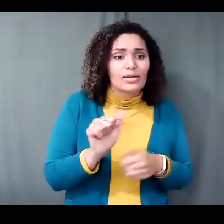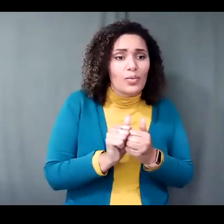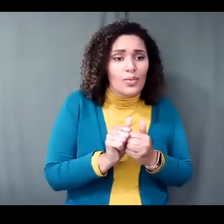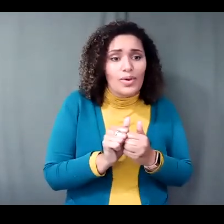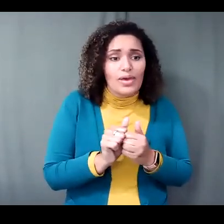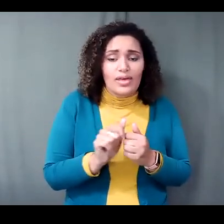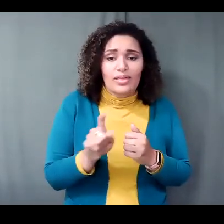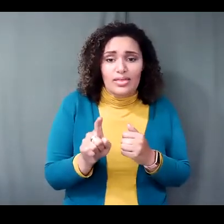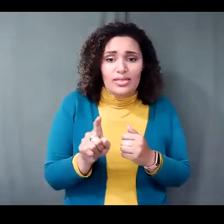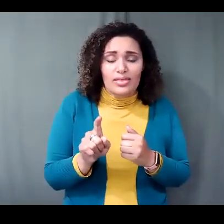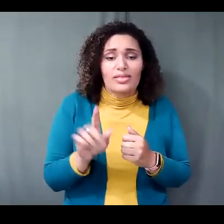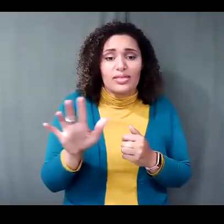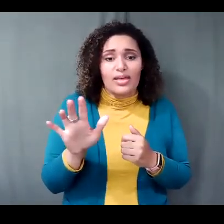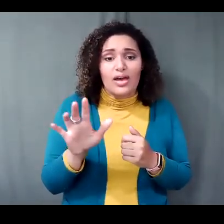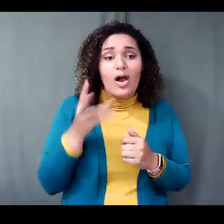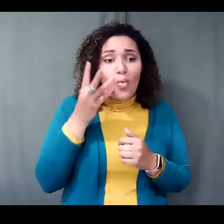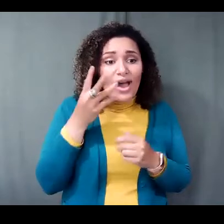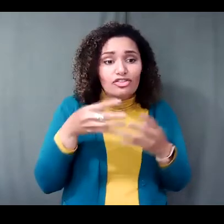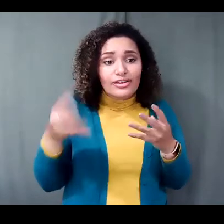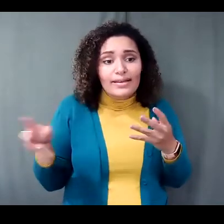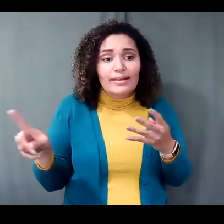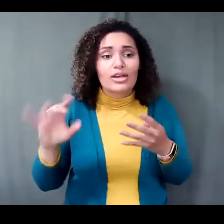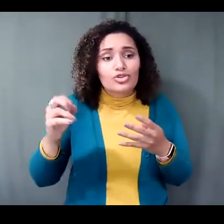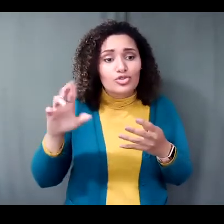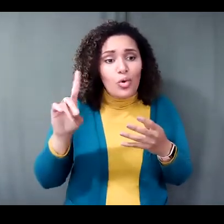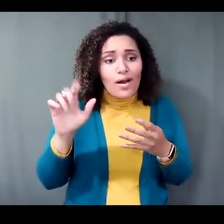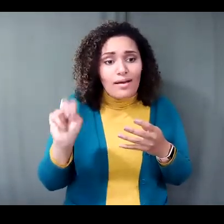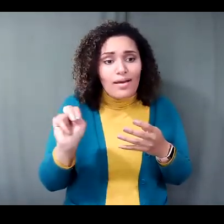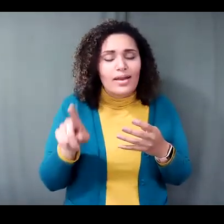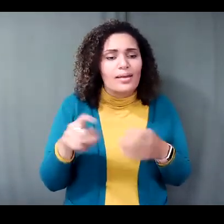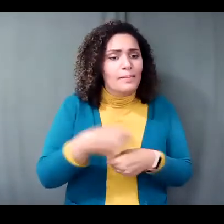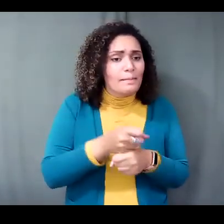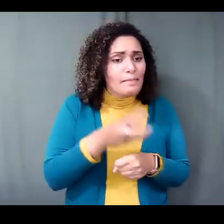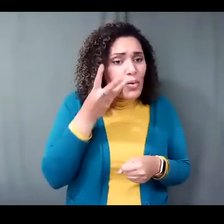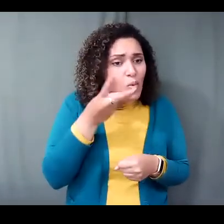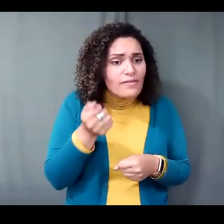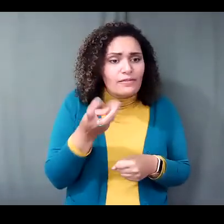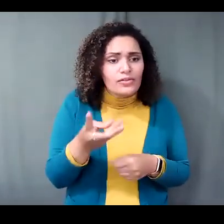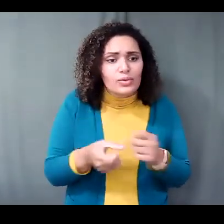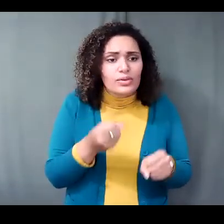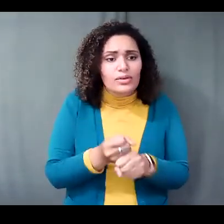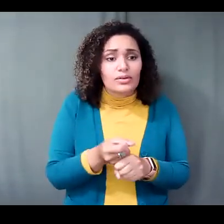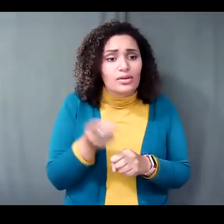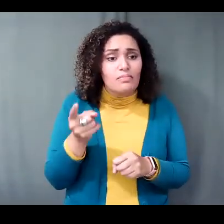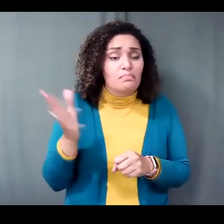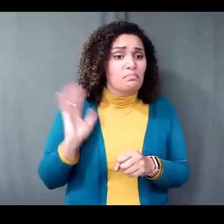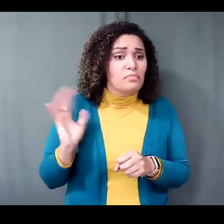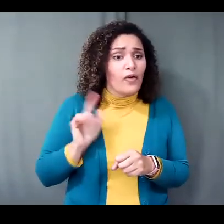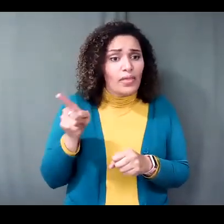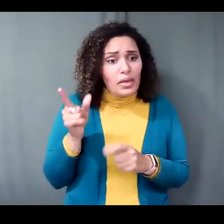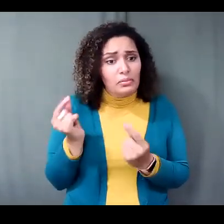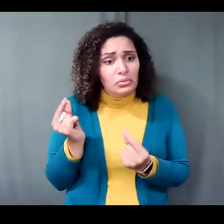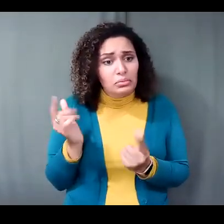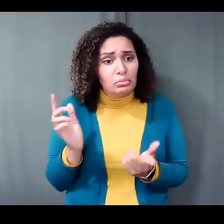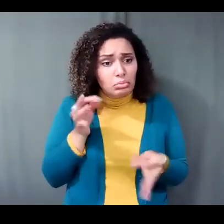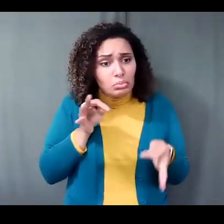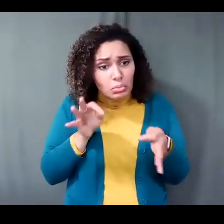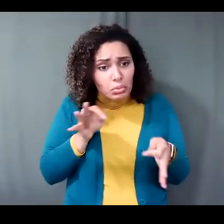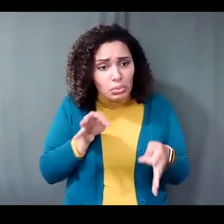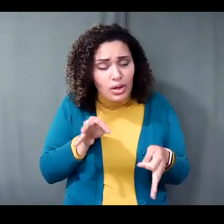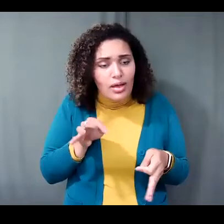East, and made wine there for a few years. And here's what they did. And that is